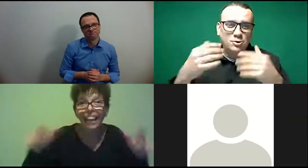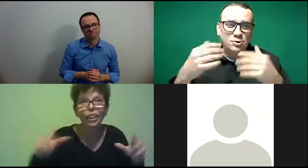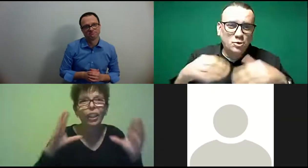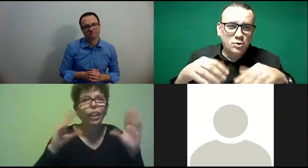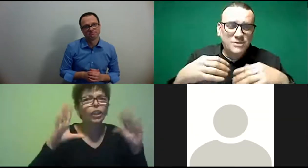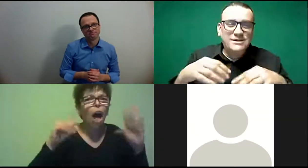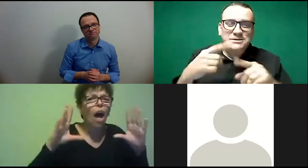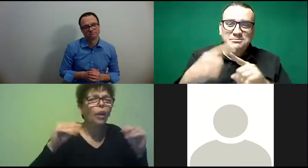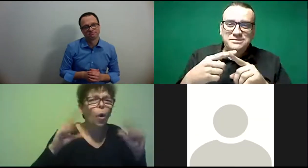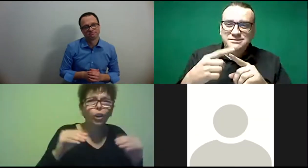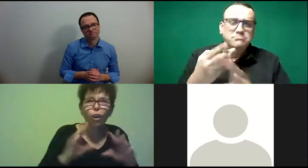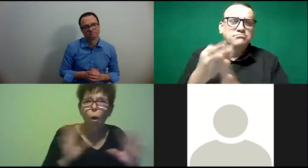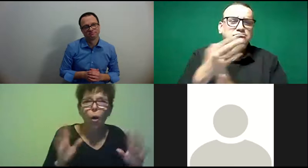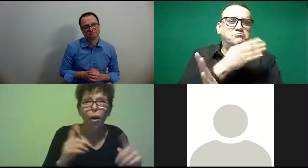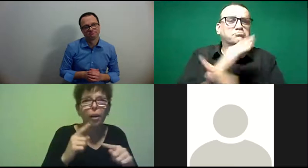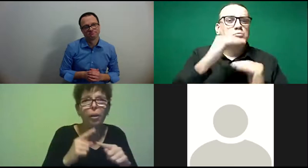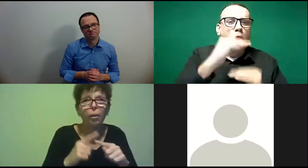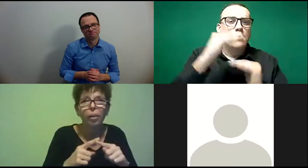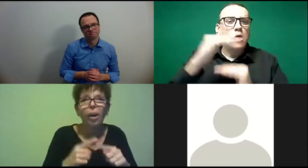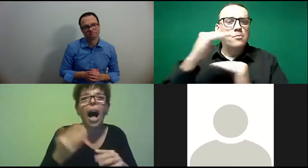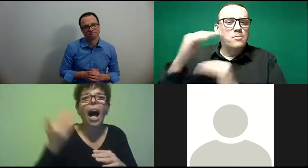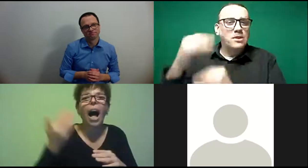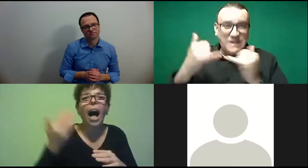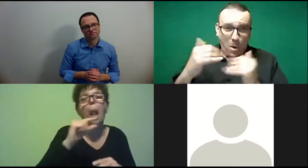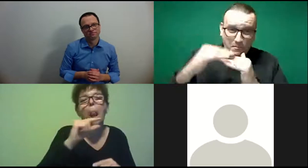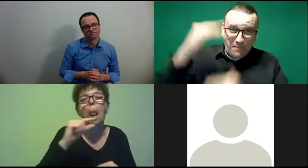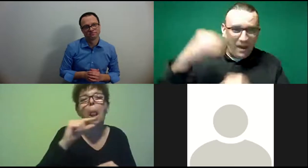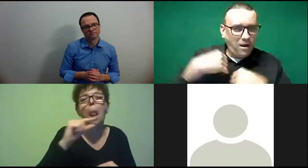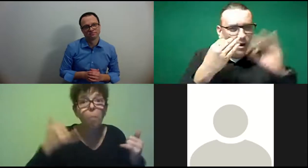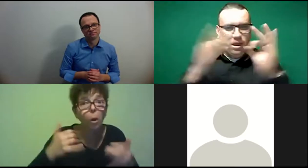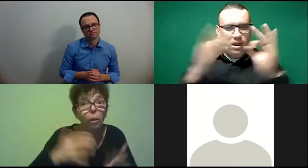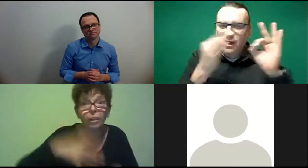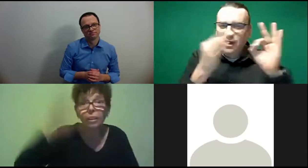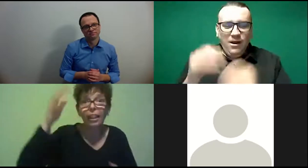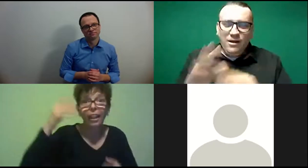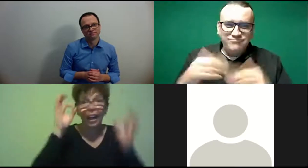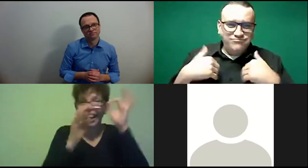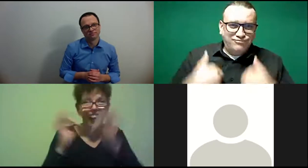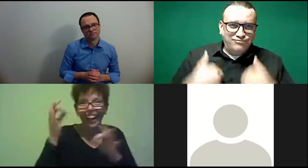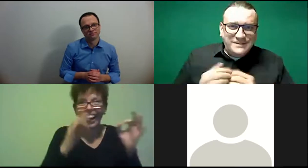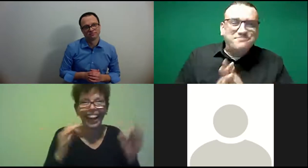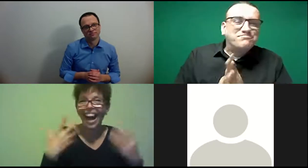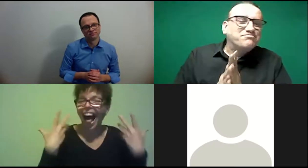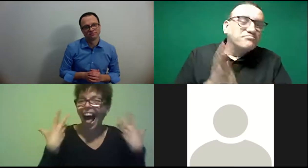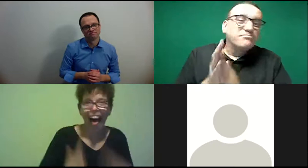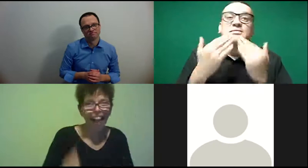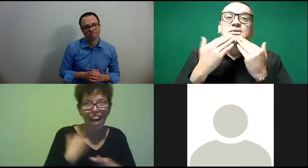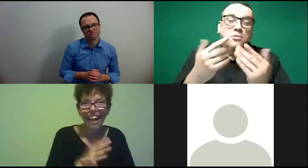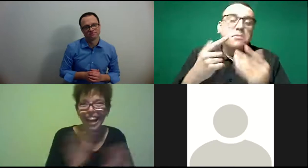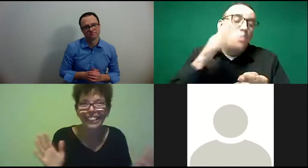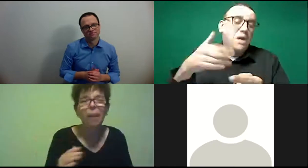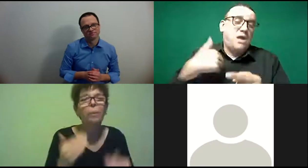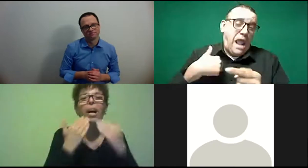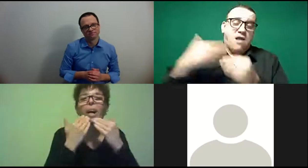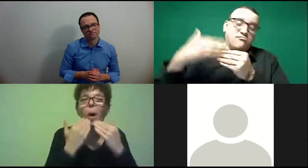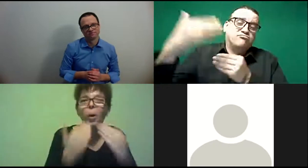Yes, it's been an impressive job doing the technical part. At first, we started with a few interpreters, and